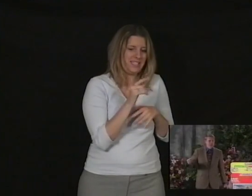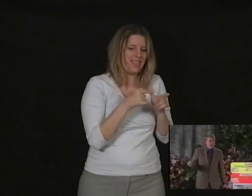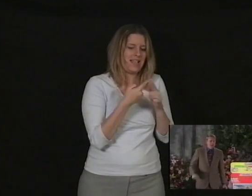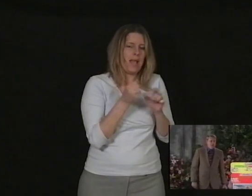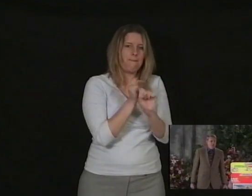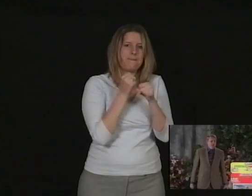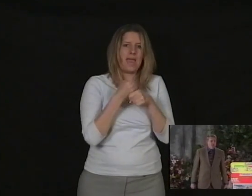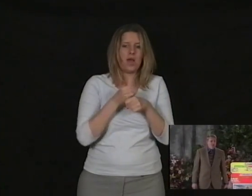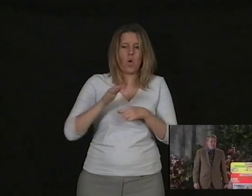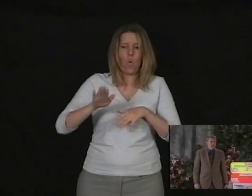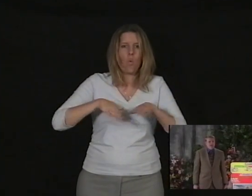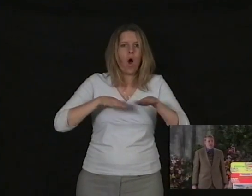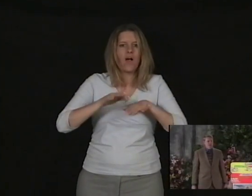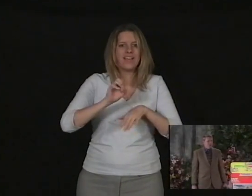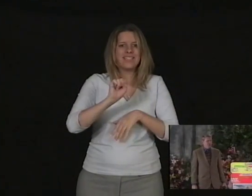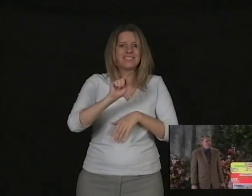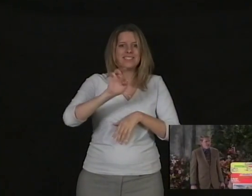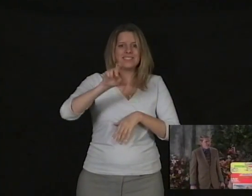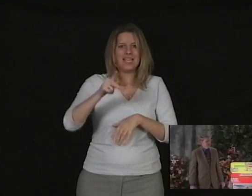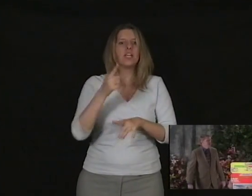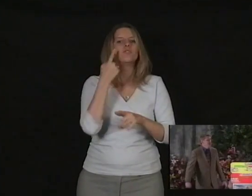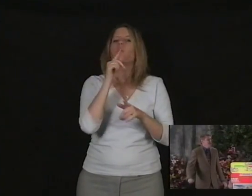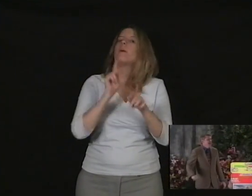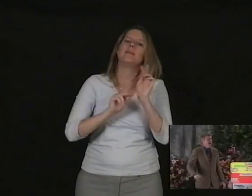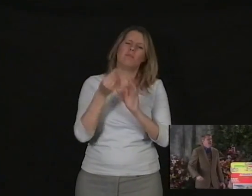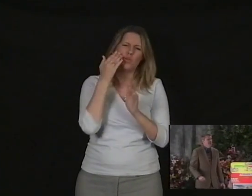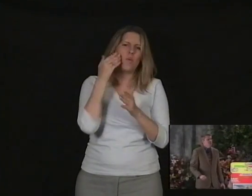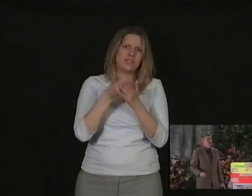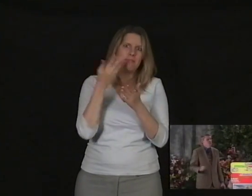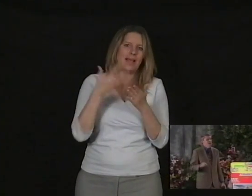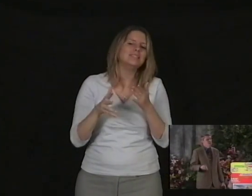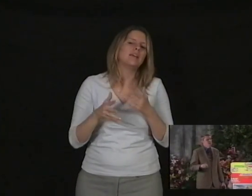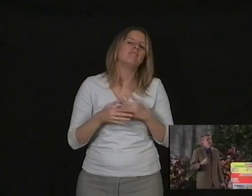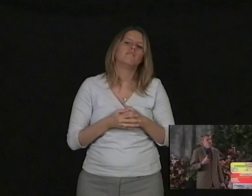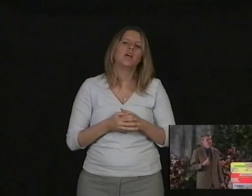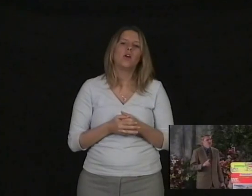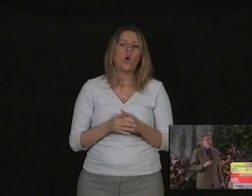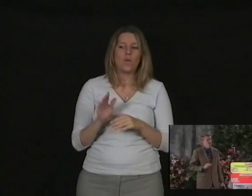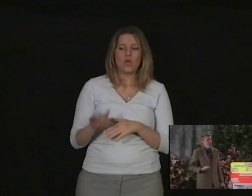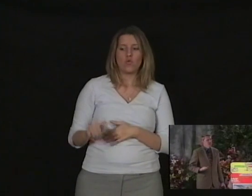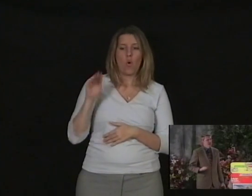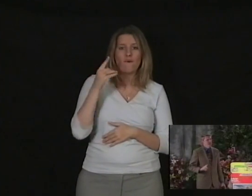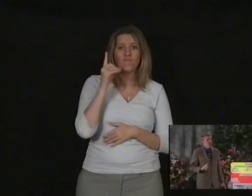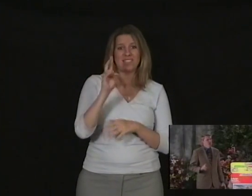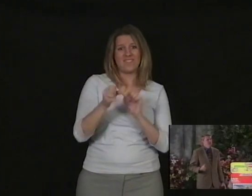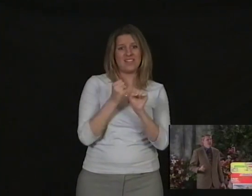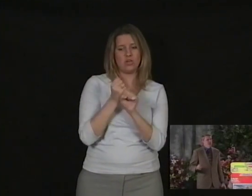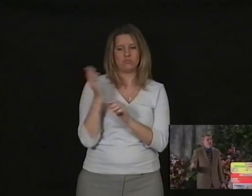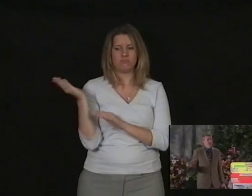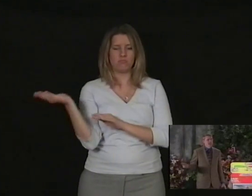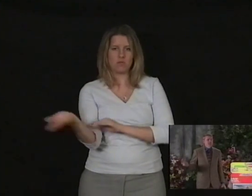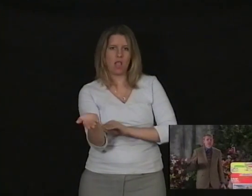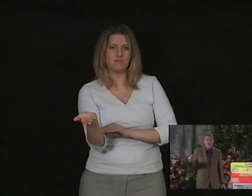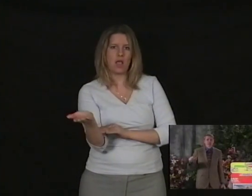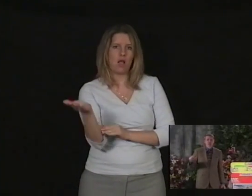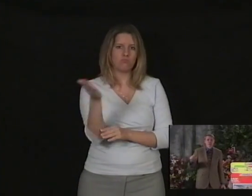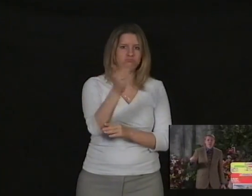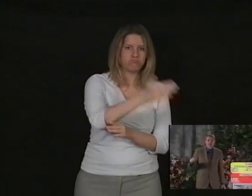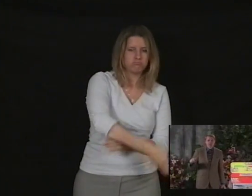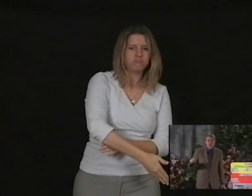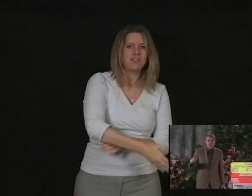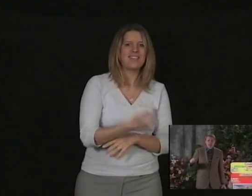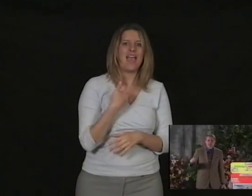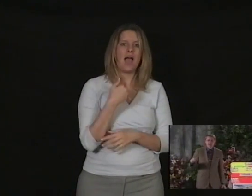expensive walking sticks, you know, for rich people who can pay $1,000 for one or whatever. He said, we grow our trees for 7 years, cut them down. They always have at least